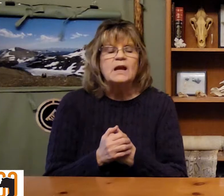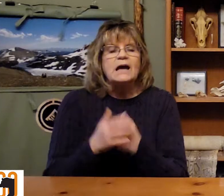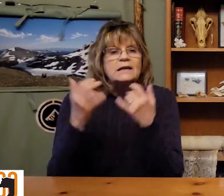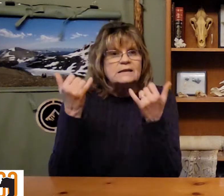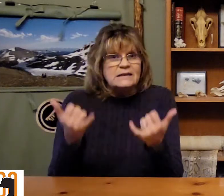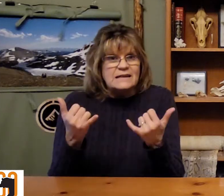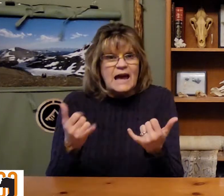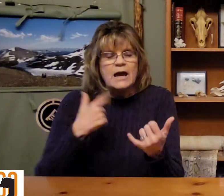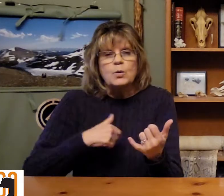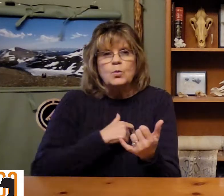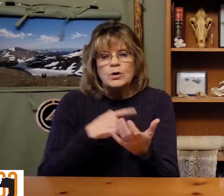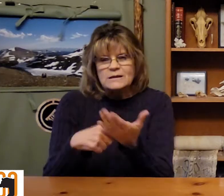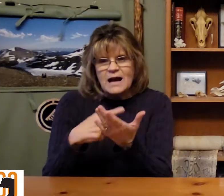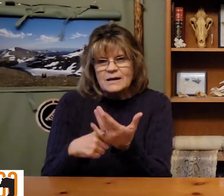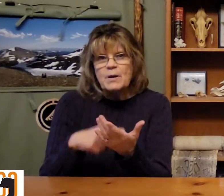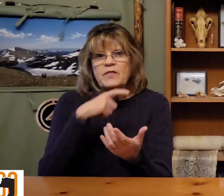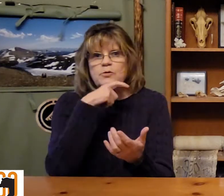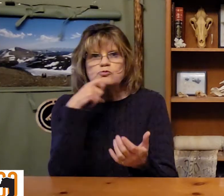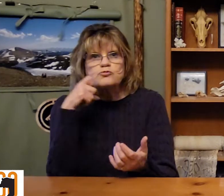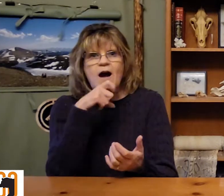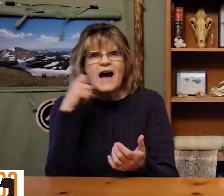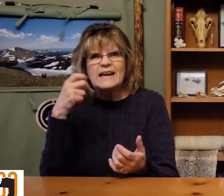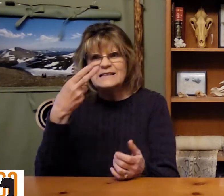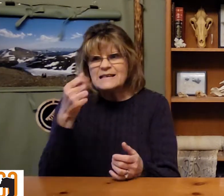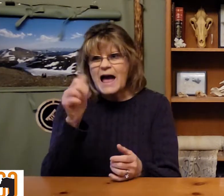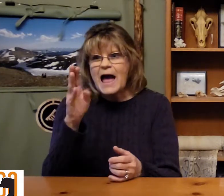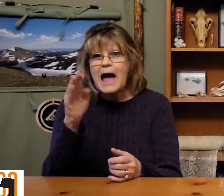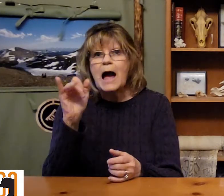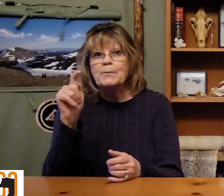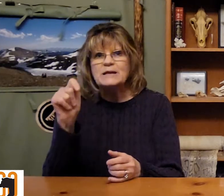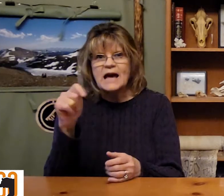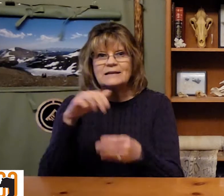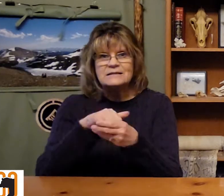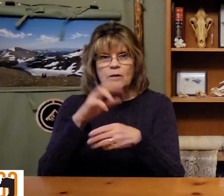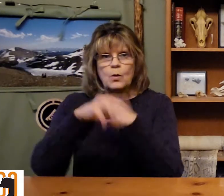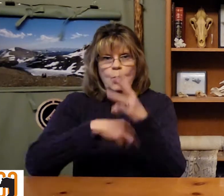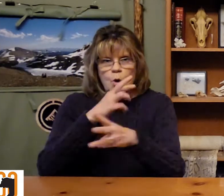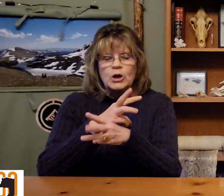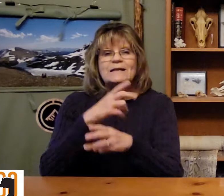Today, we are talking about the driest habitats in the world, deserts.